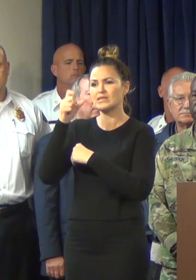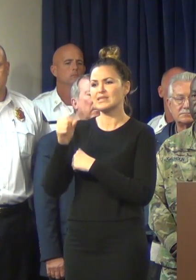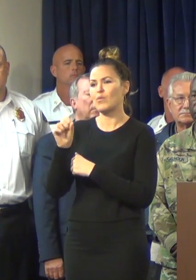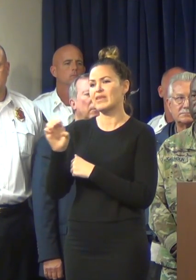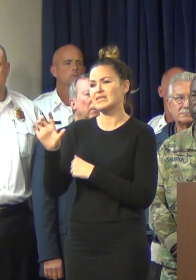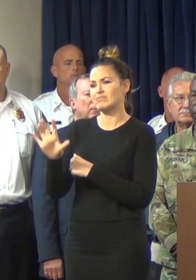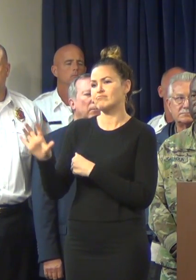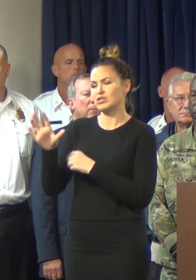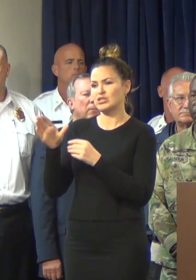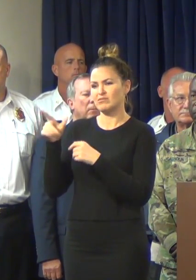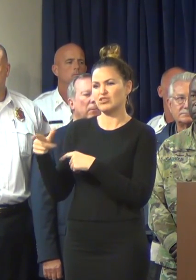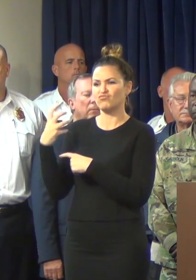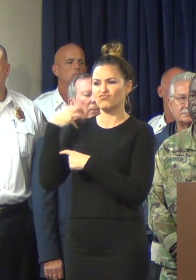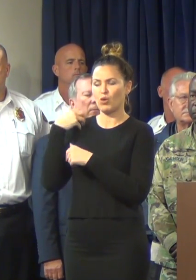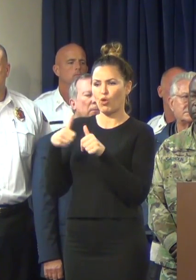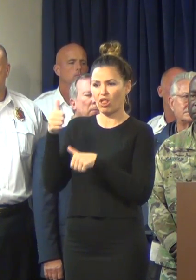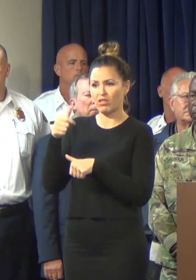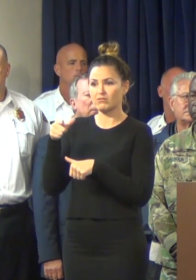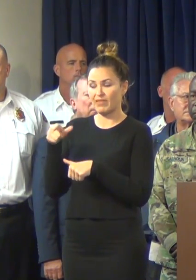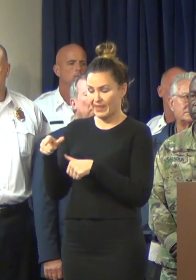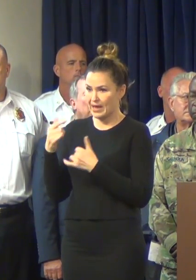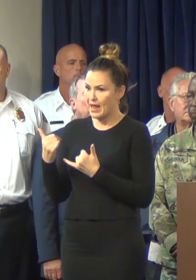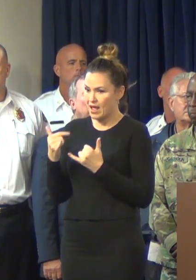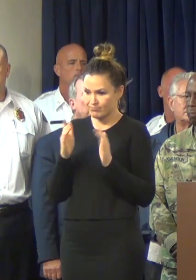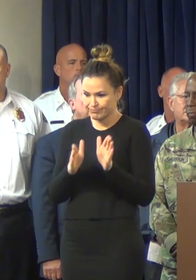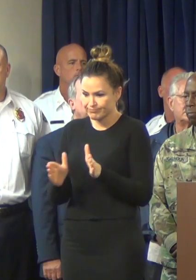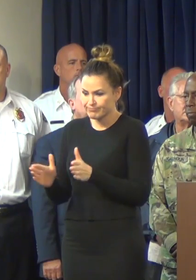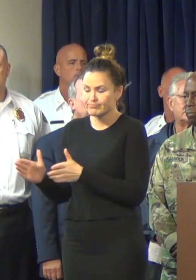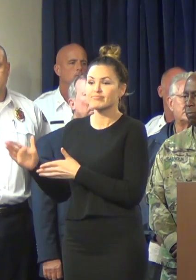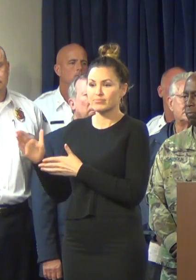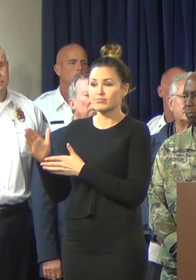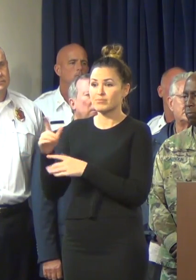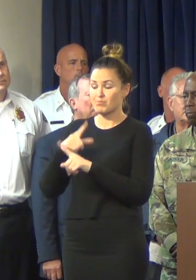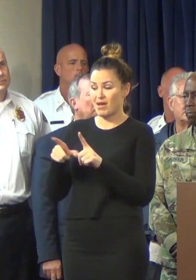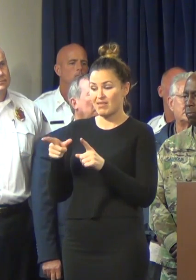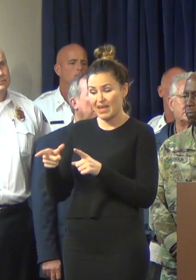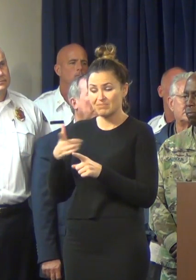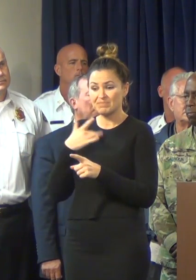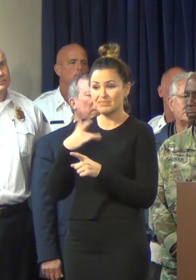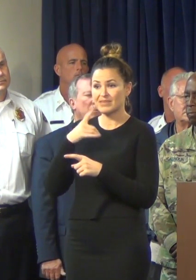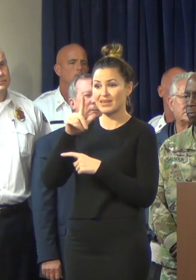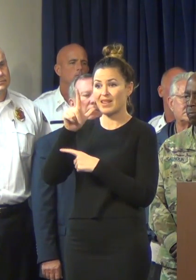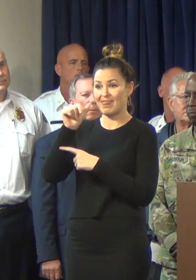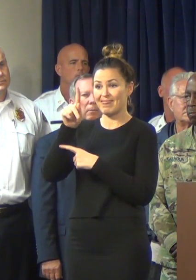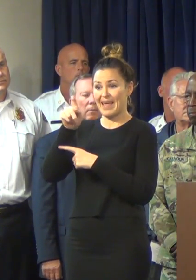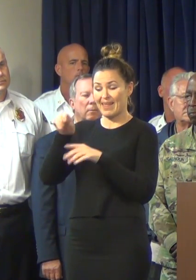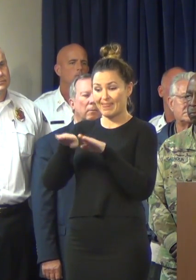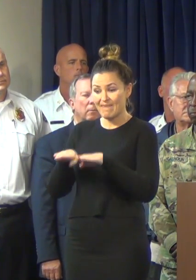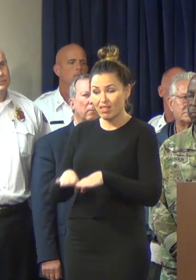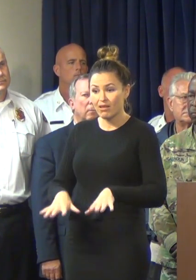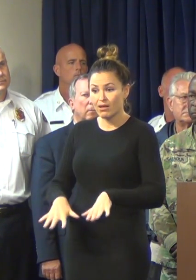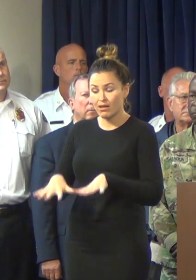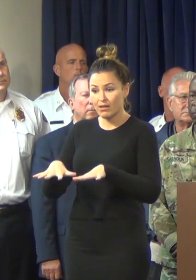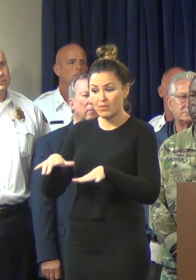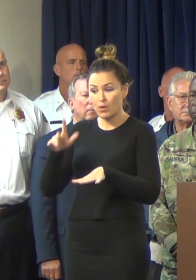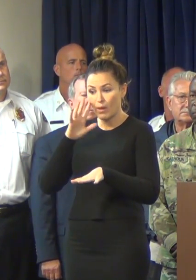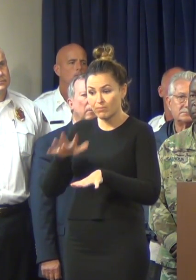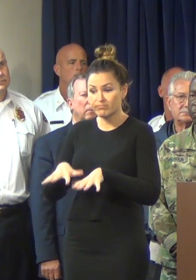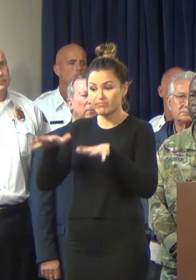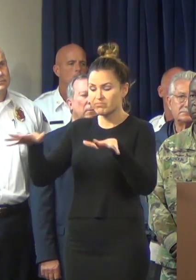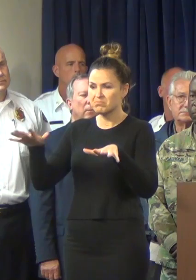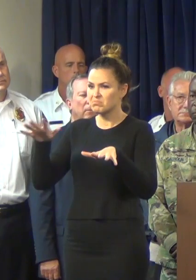Region General. They're taking all the precautions, but this time they believe the lake levels are low enough to handle the rain we expect in that